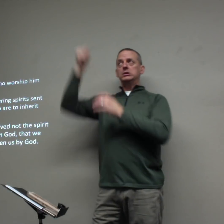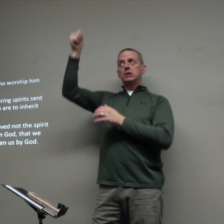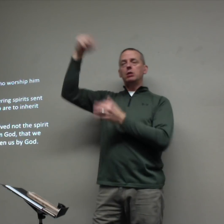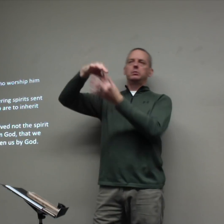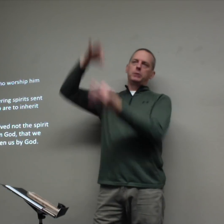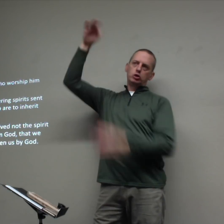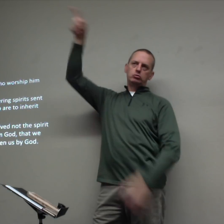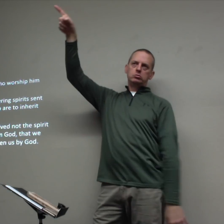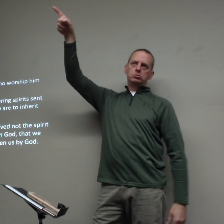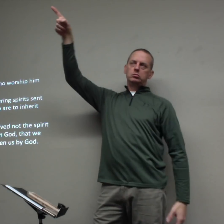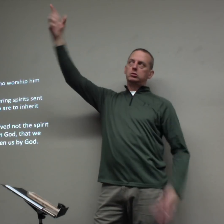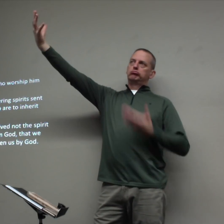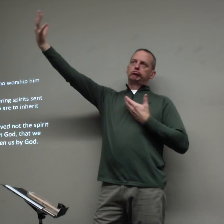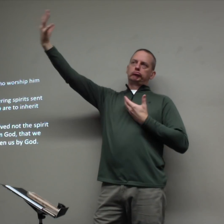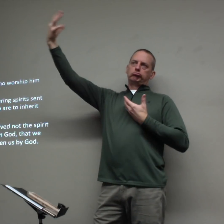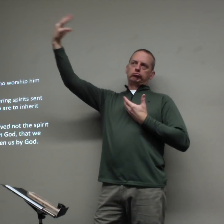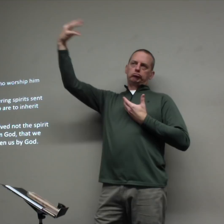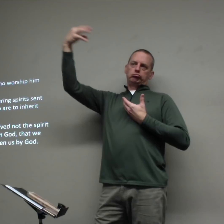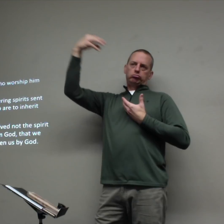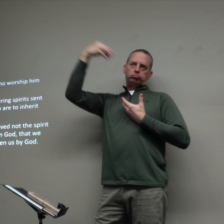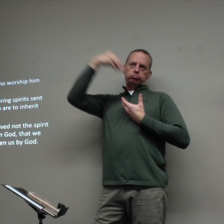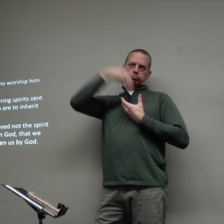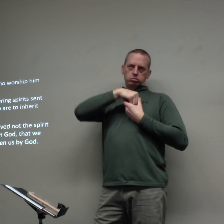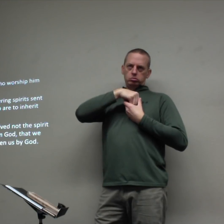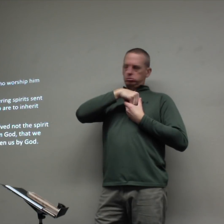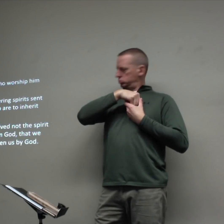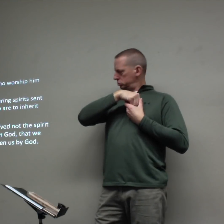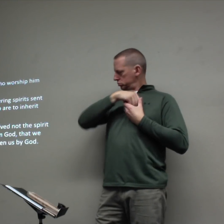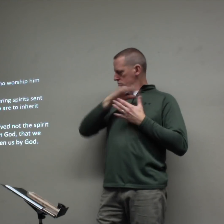I mean, it's God's spirit. Comes